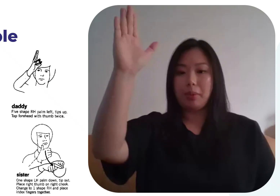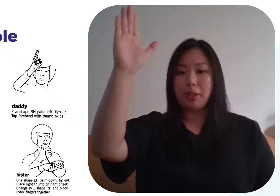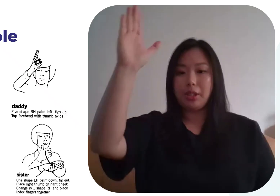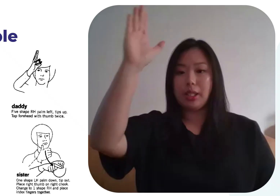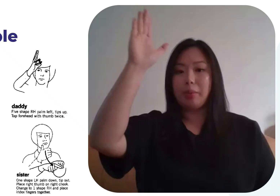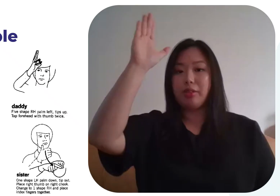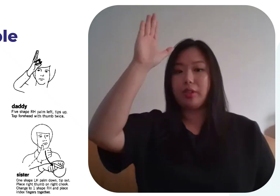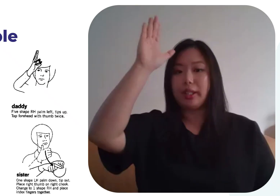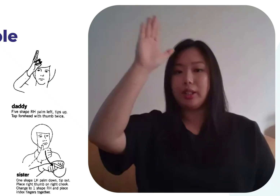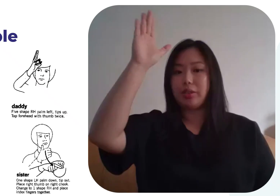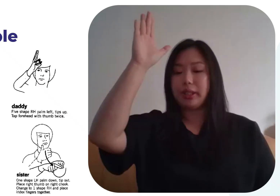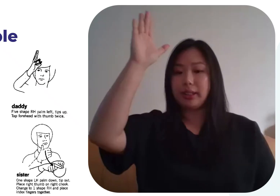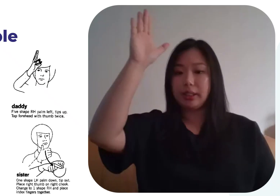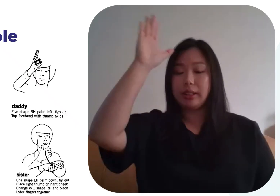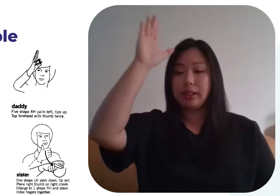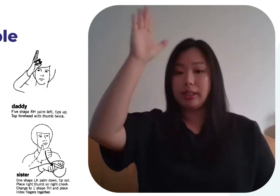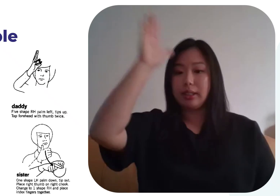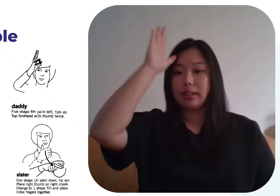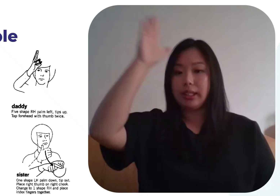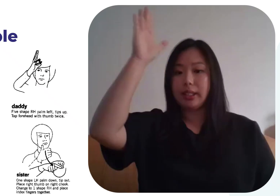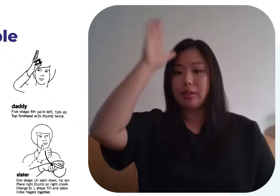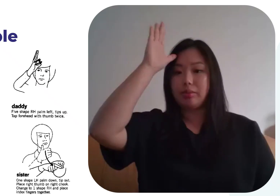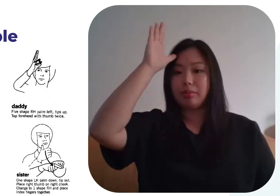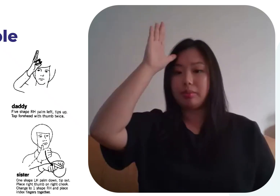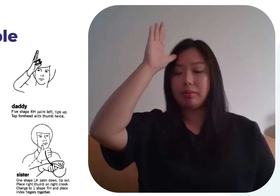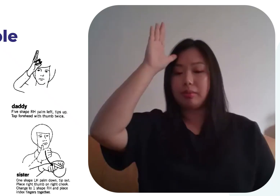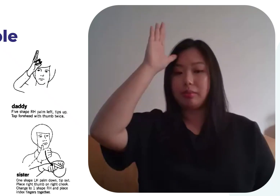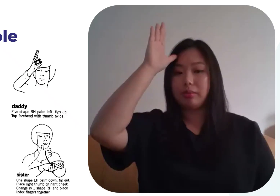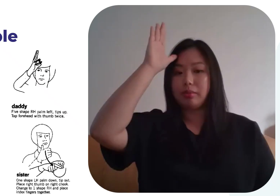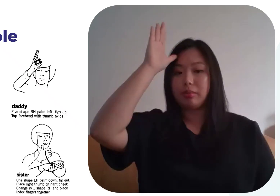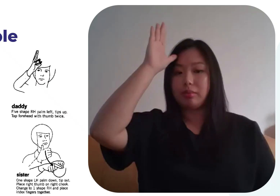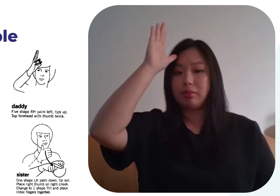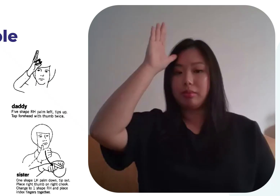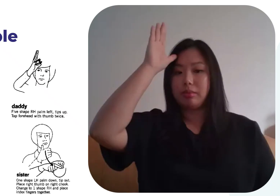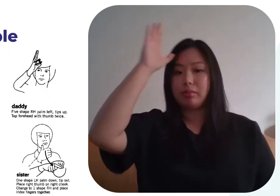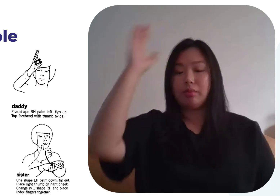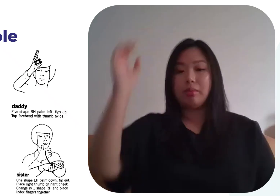shape and you tap your forehead twice. Daddy.